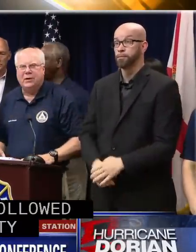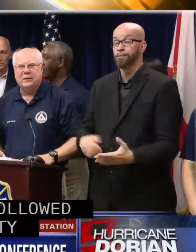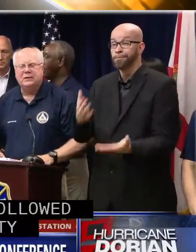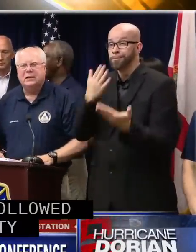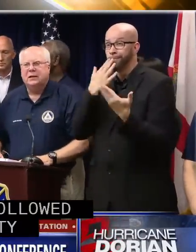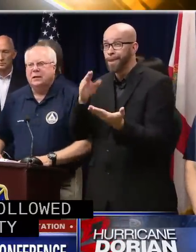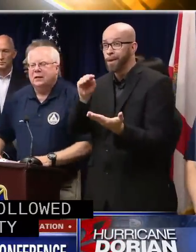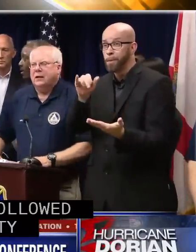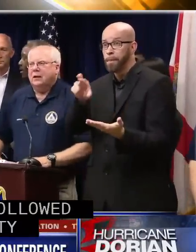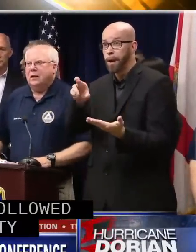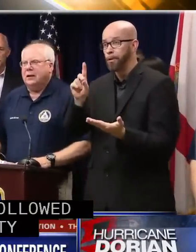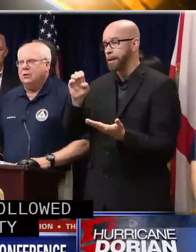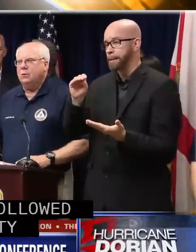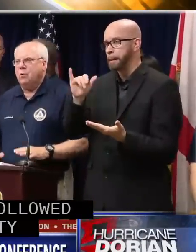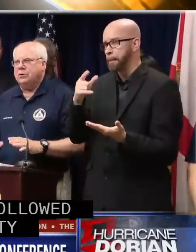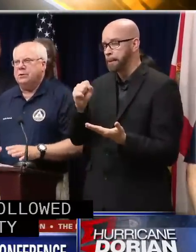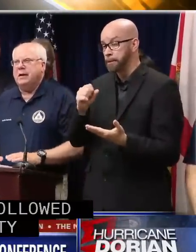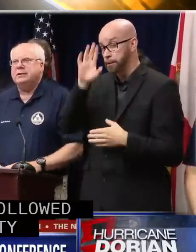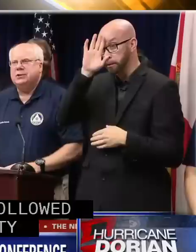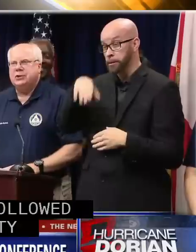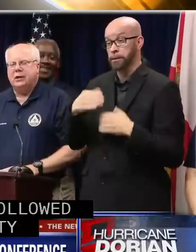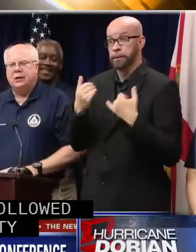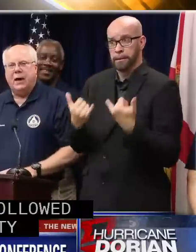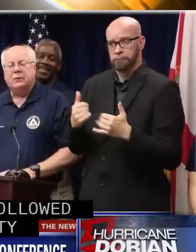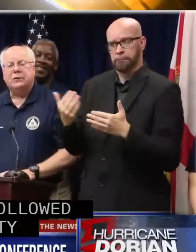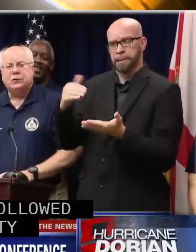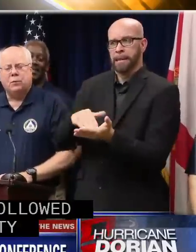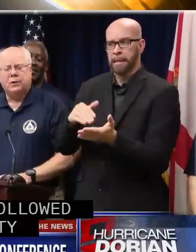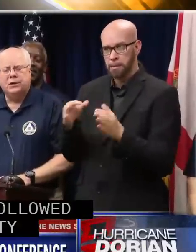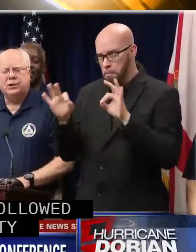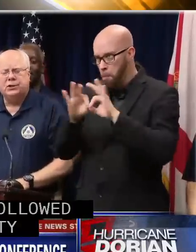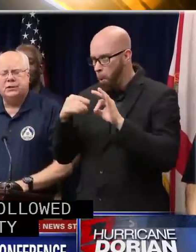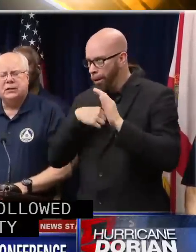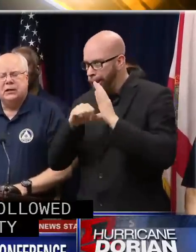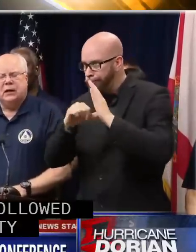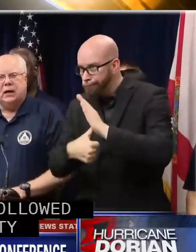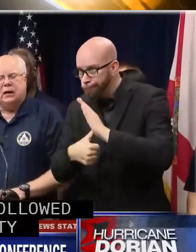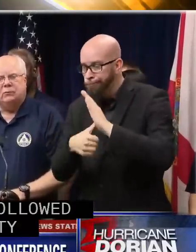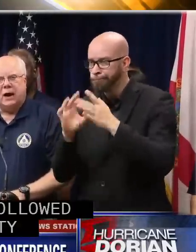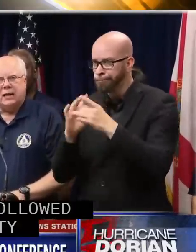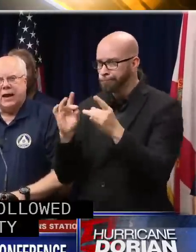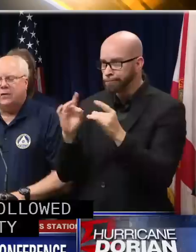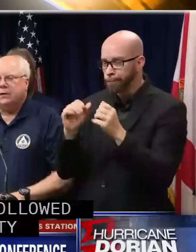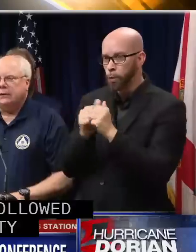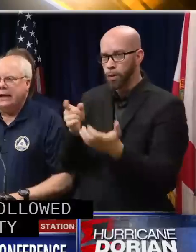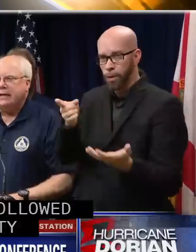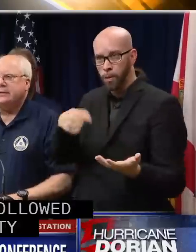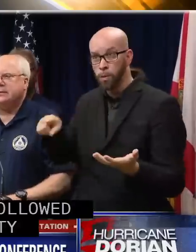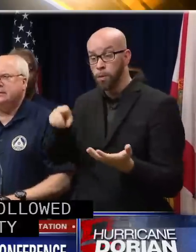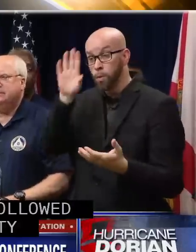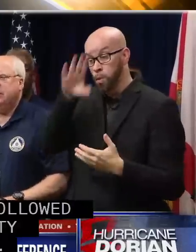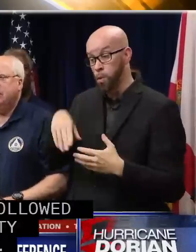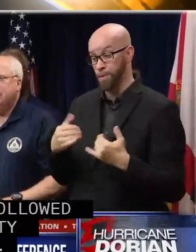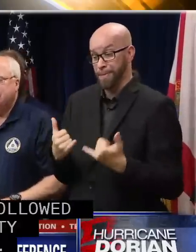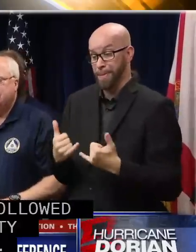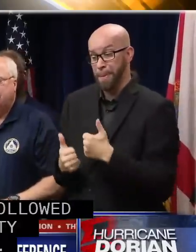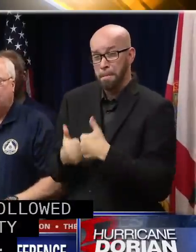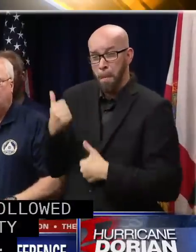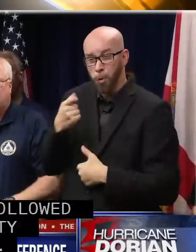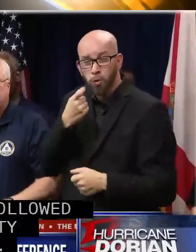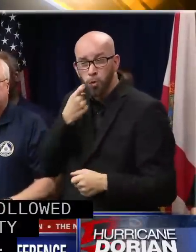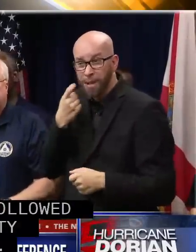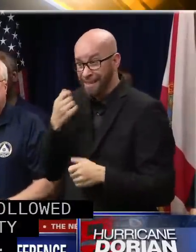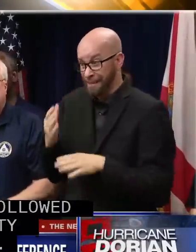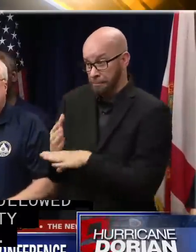Thank you, Mayor Demings. Again, we want to message about the storm conditions. Right now, the very latest, just